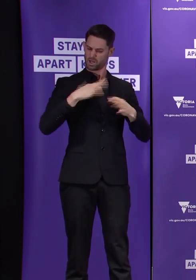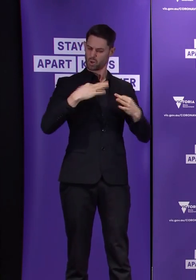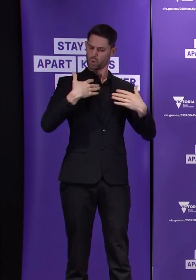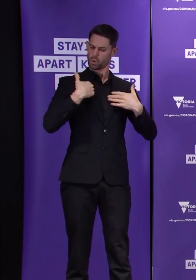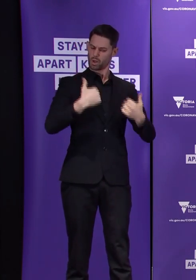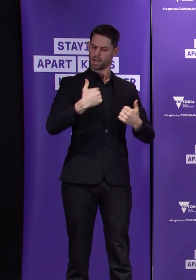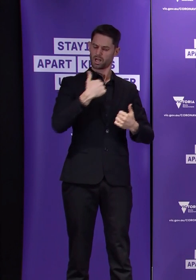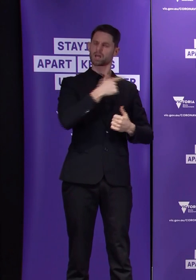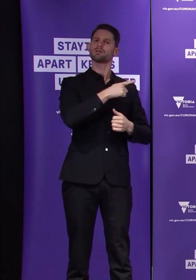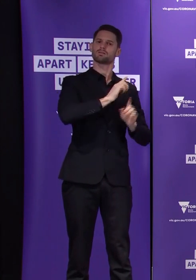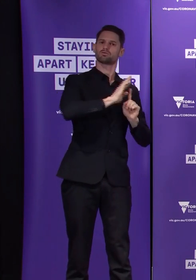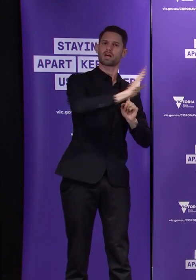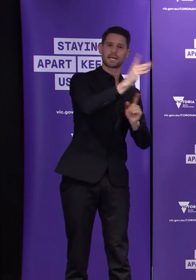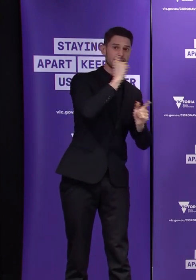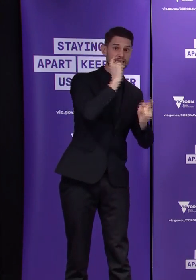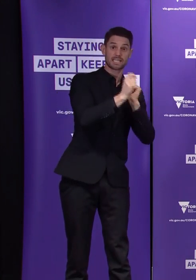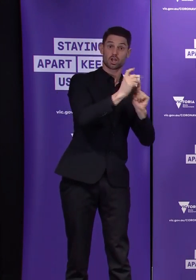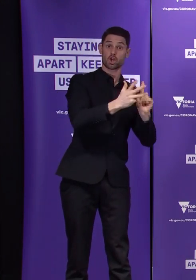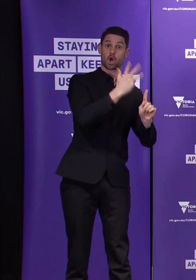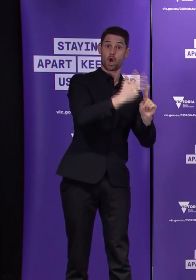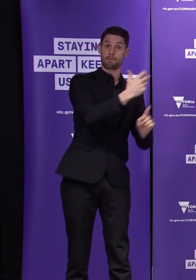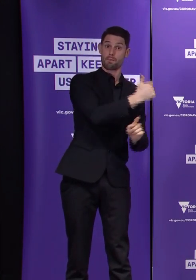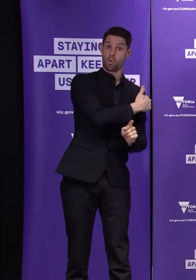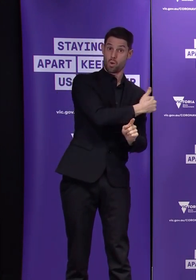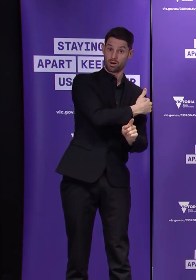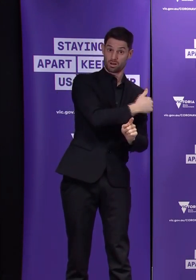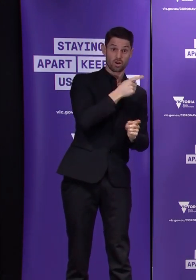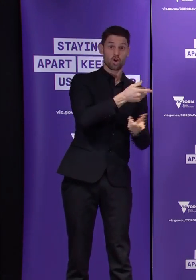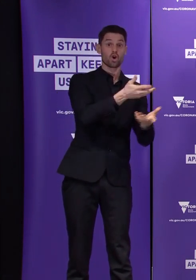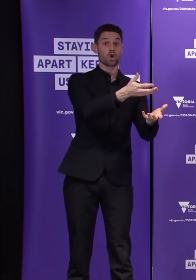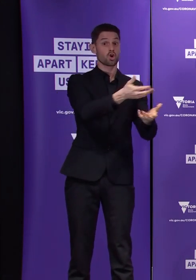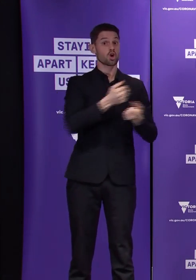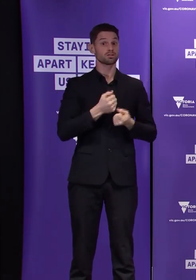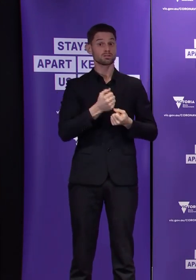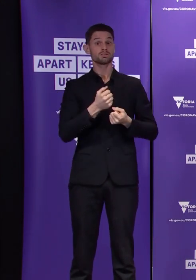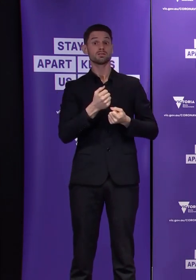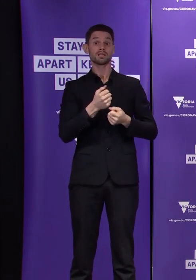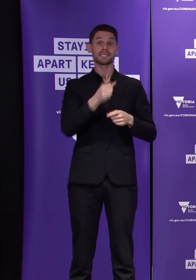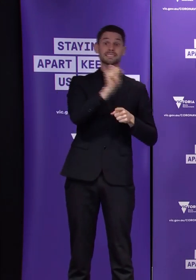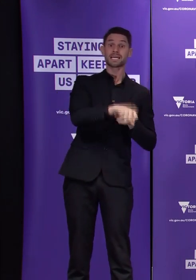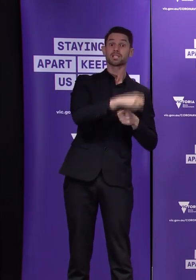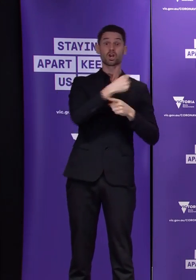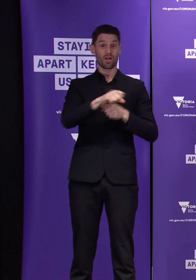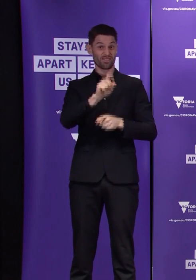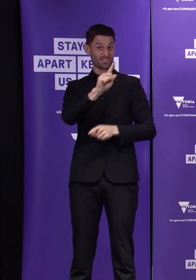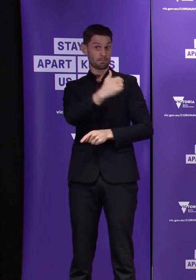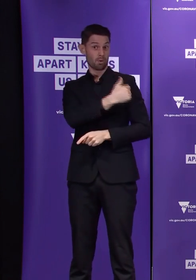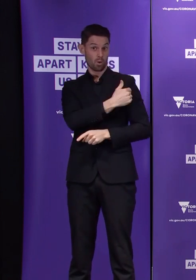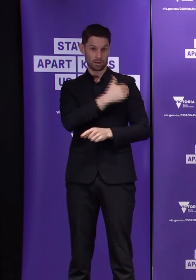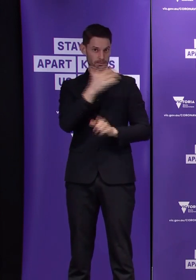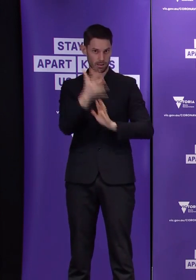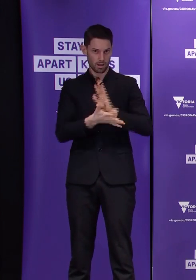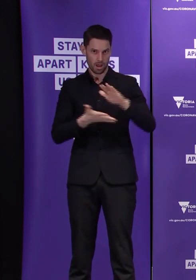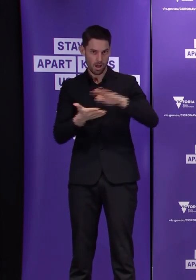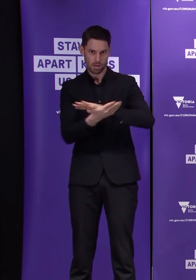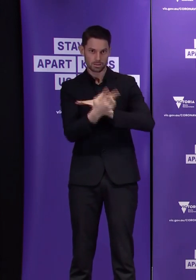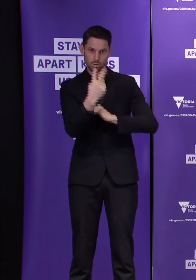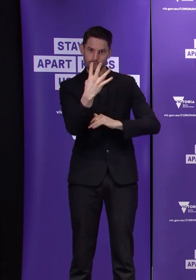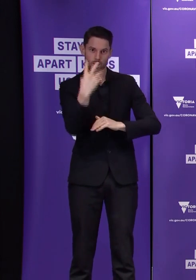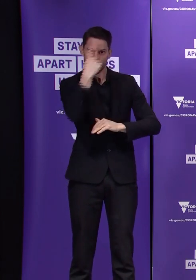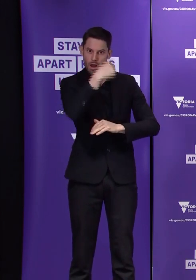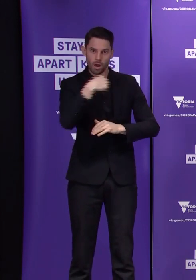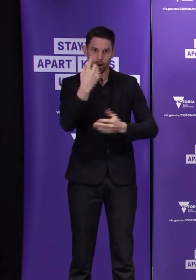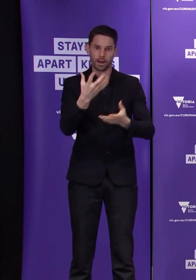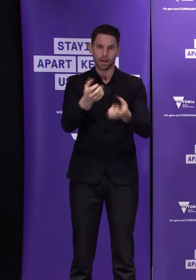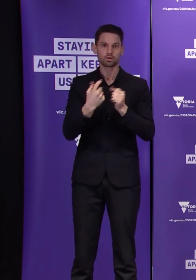in the morning, about 9ish, and then had received her results first thing this morning. She's negative. So there are every